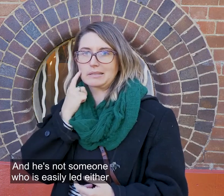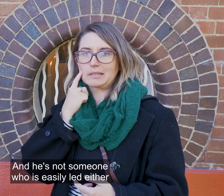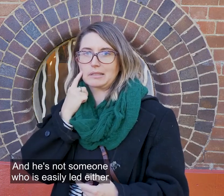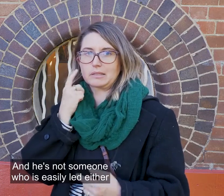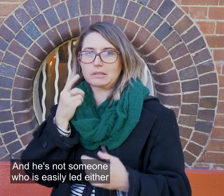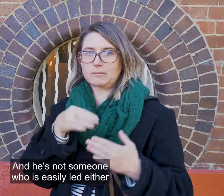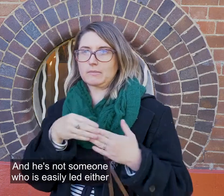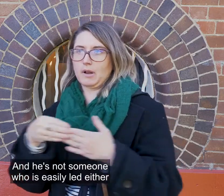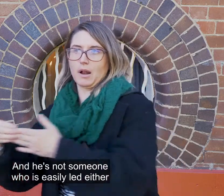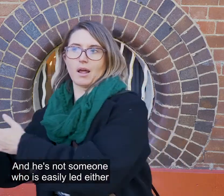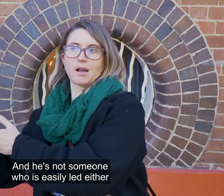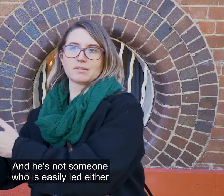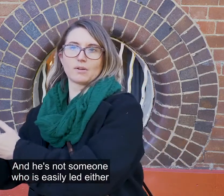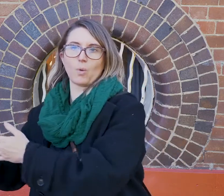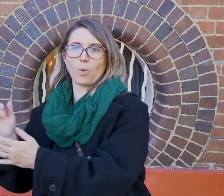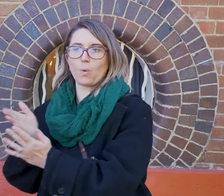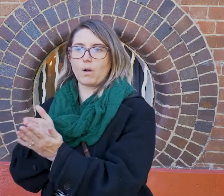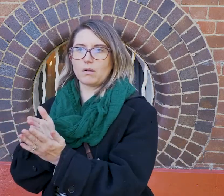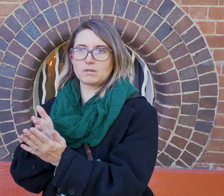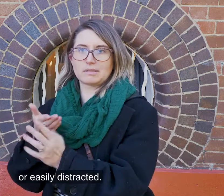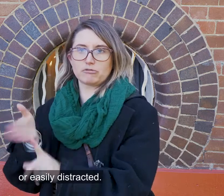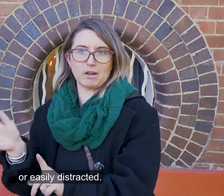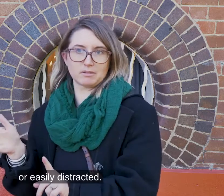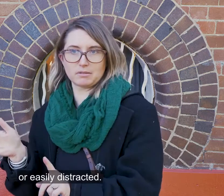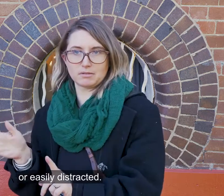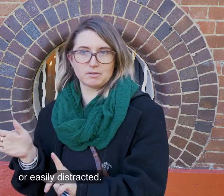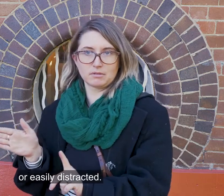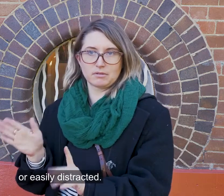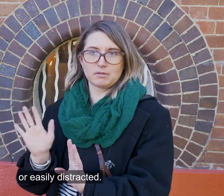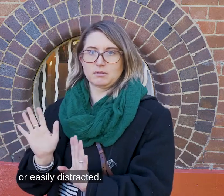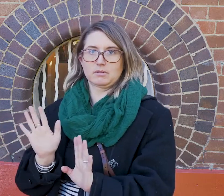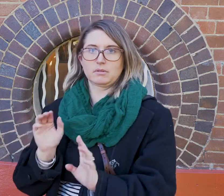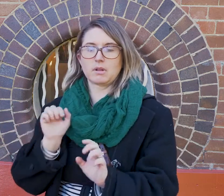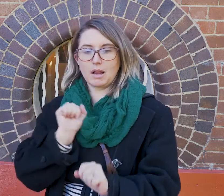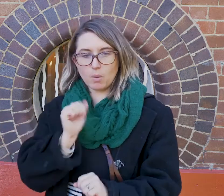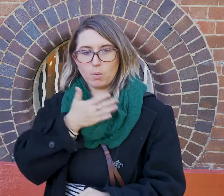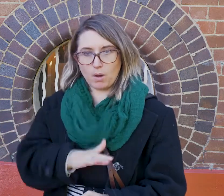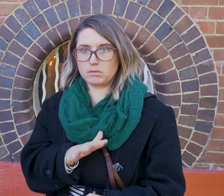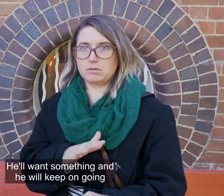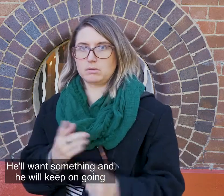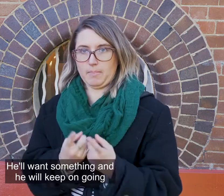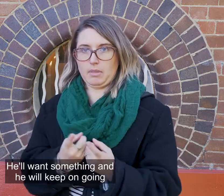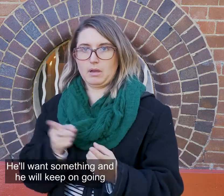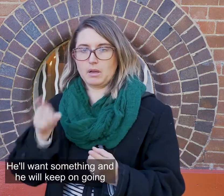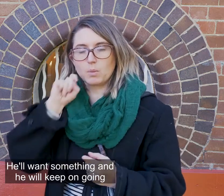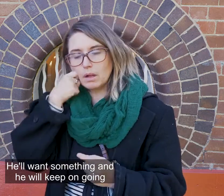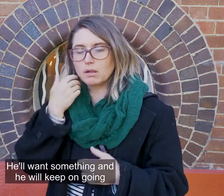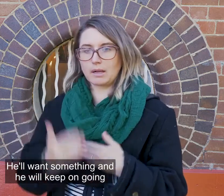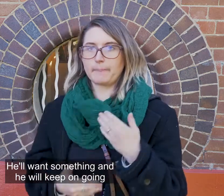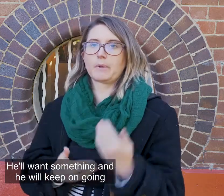someone who is easily led either, or easily distracted. He'll want something and he will